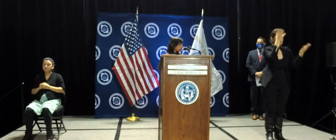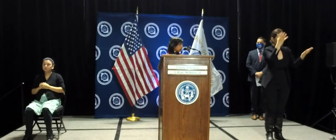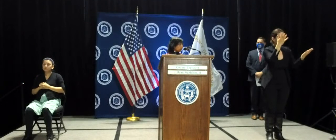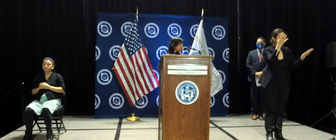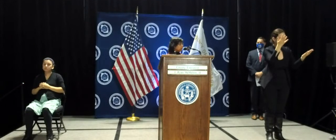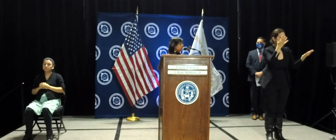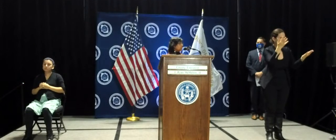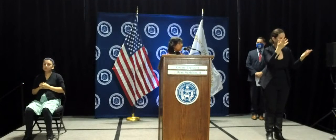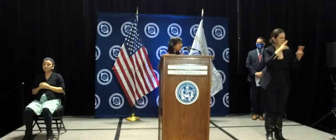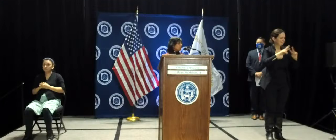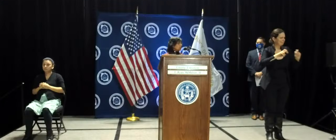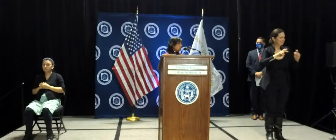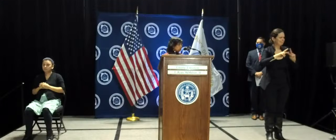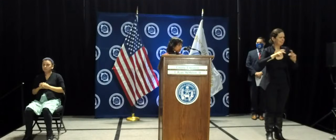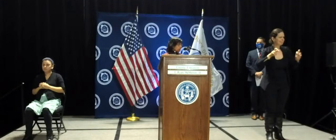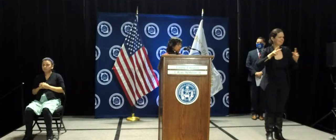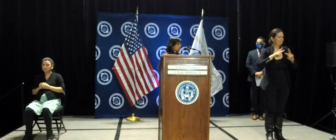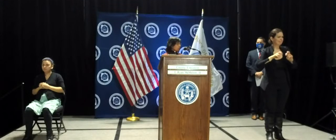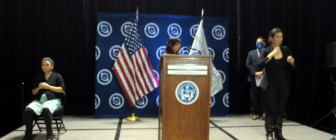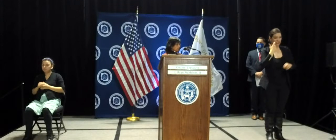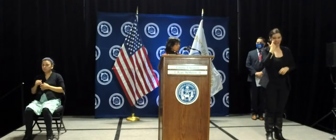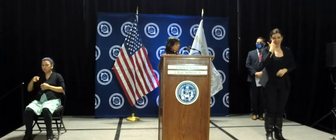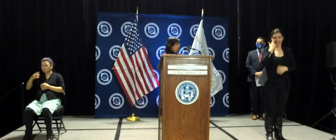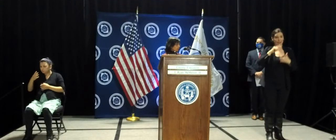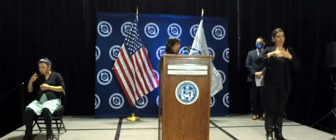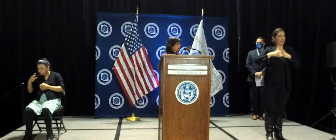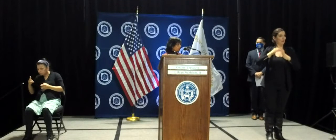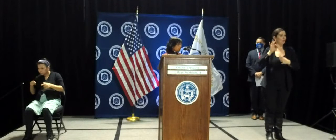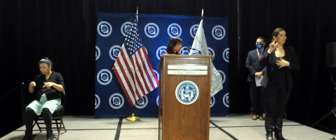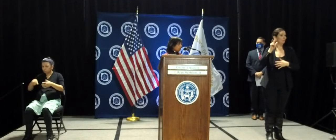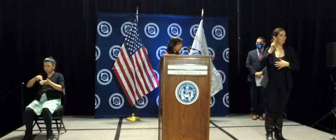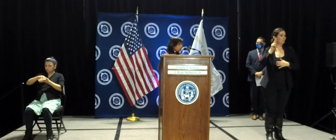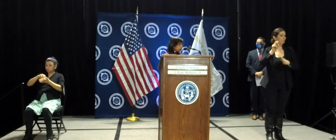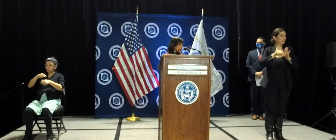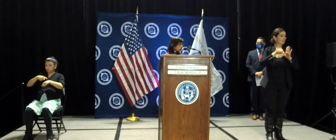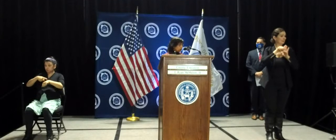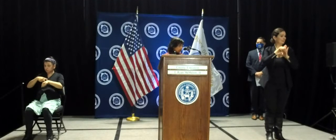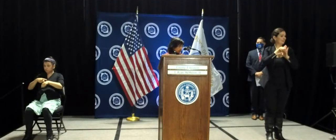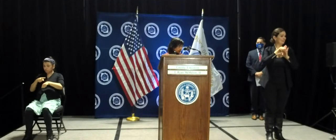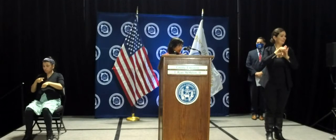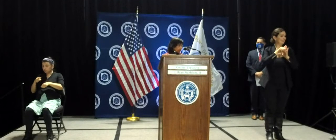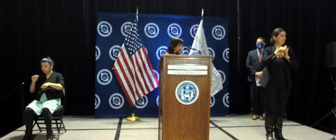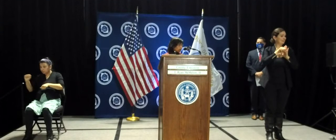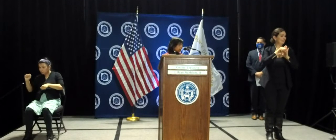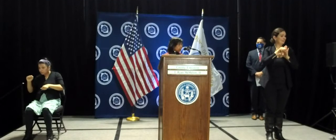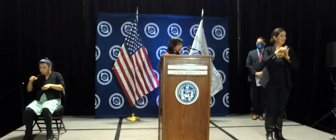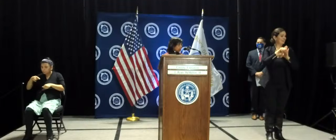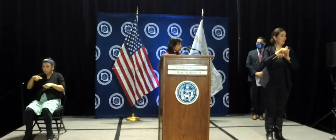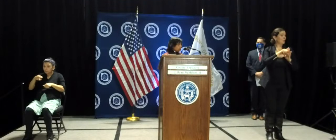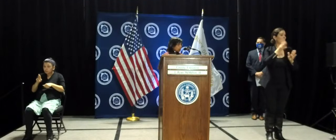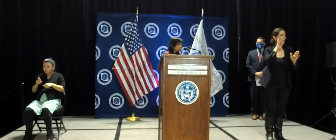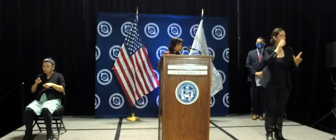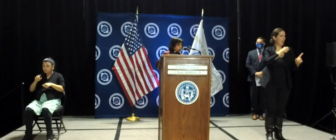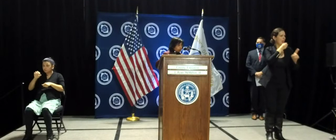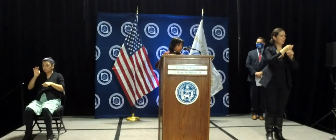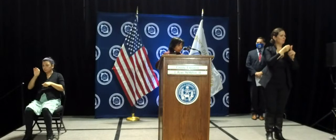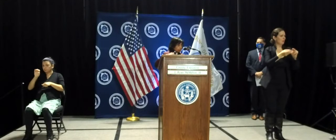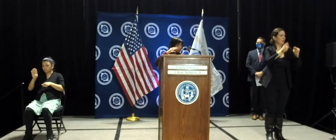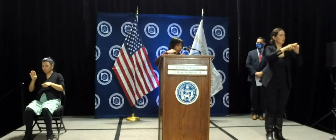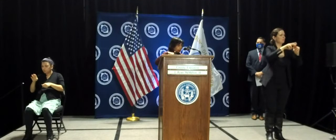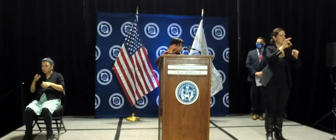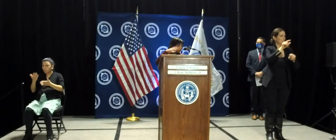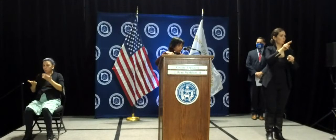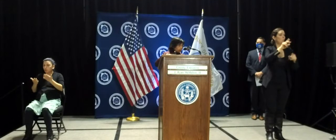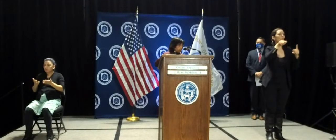of the flu time. Usually see the cases in January, February. That was, if you look at the graph, when the New York